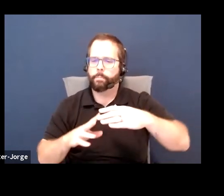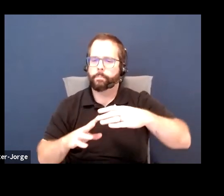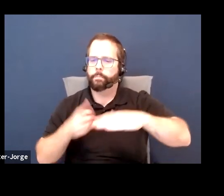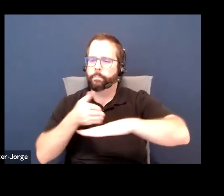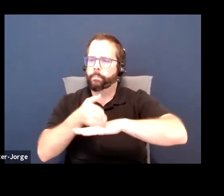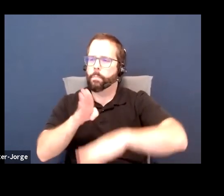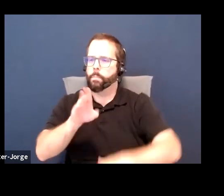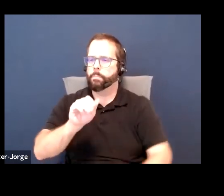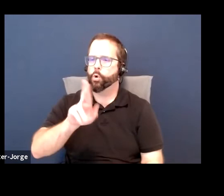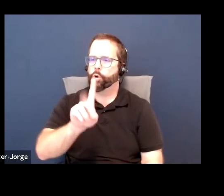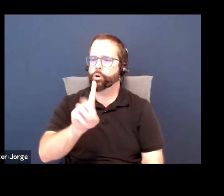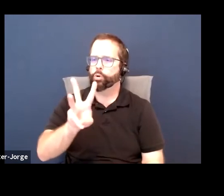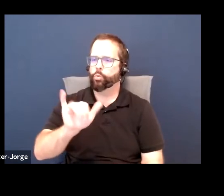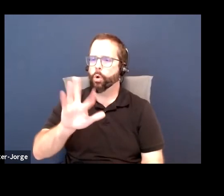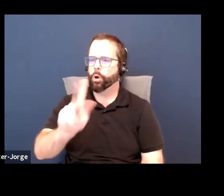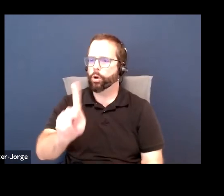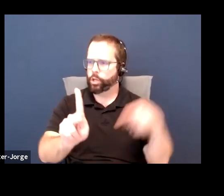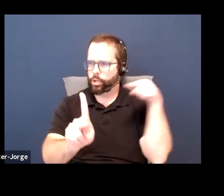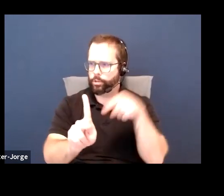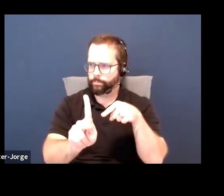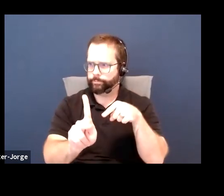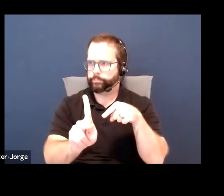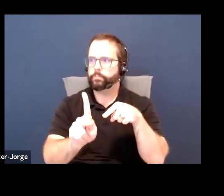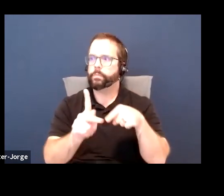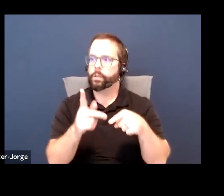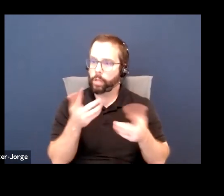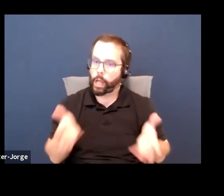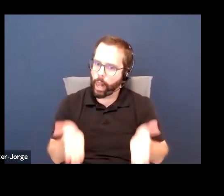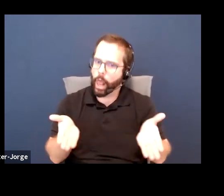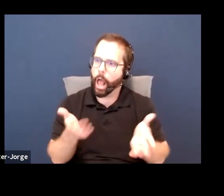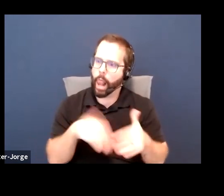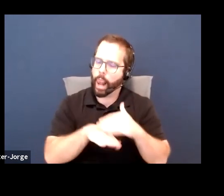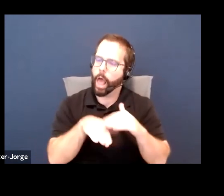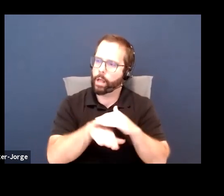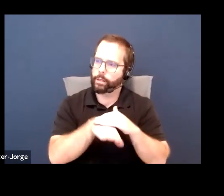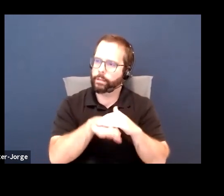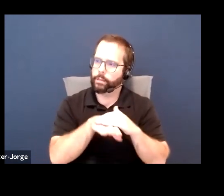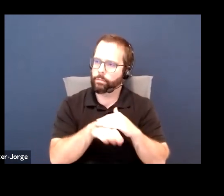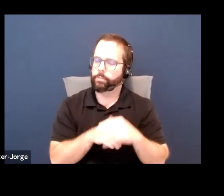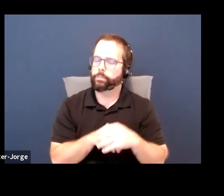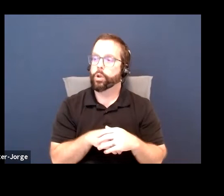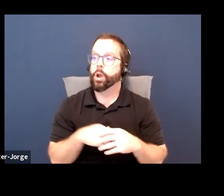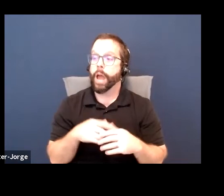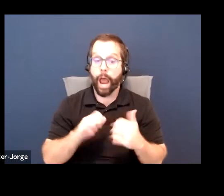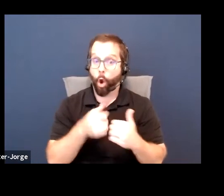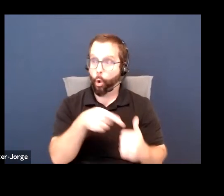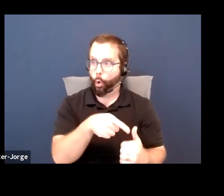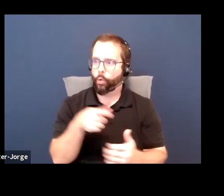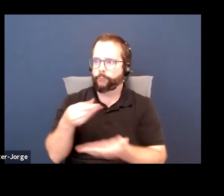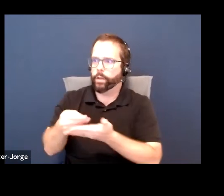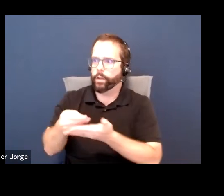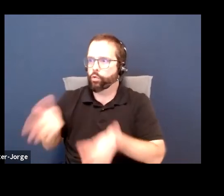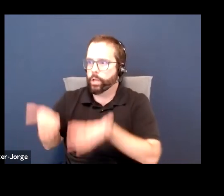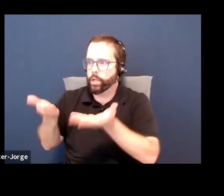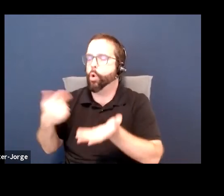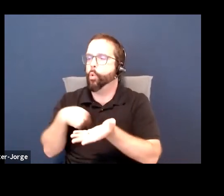this through a creative fundraising effort where we actually sold the boardwalk sections,